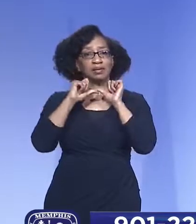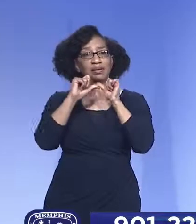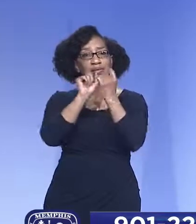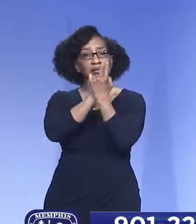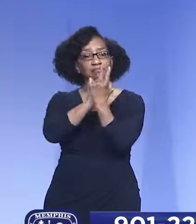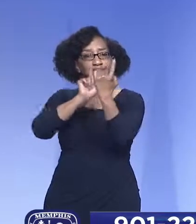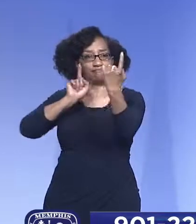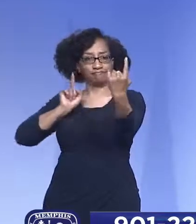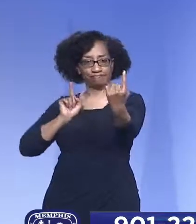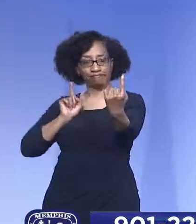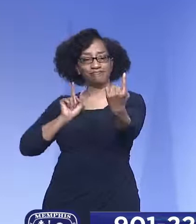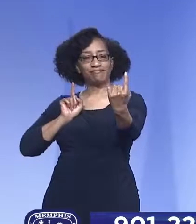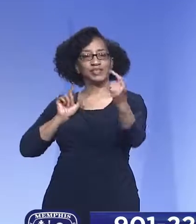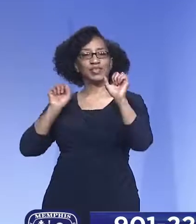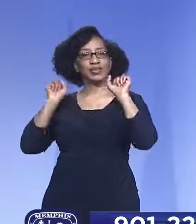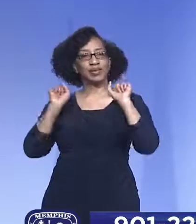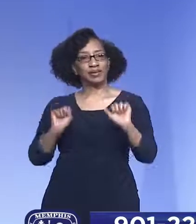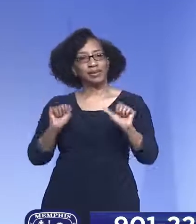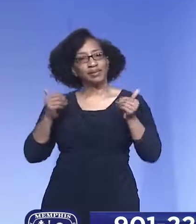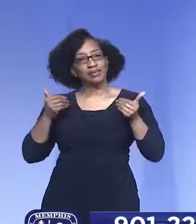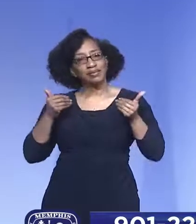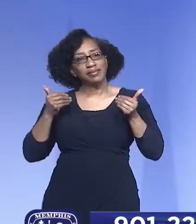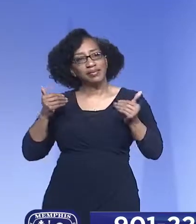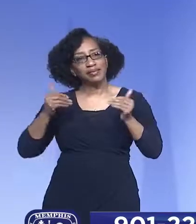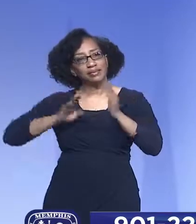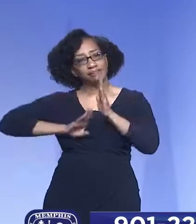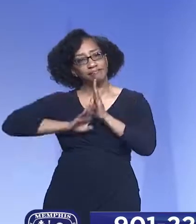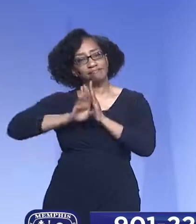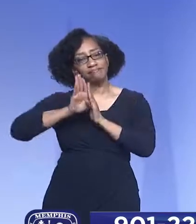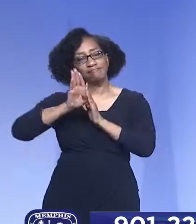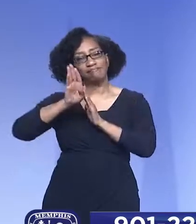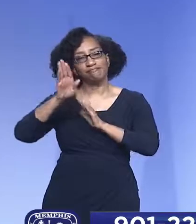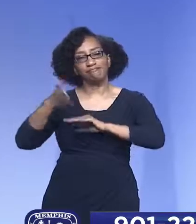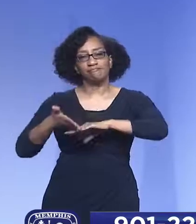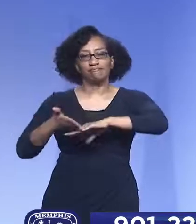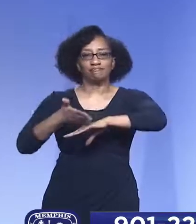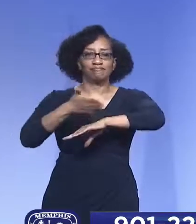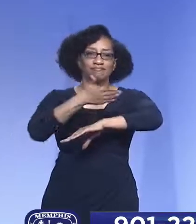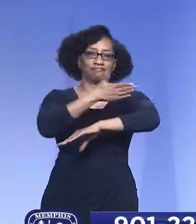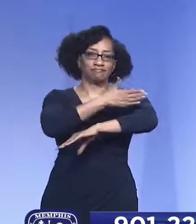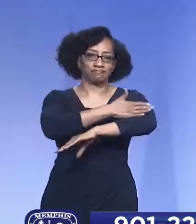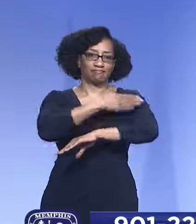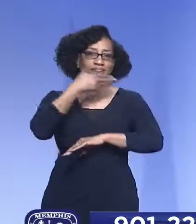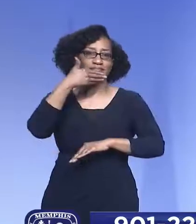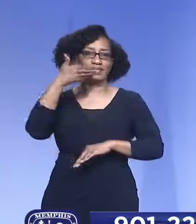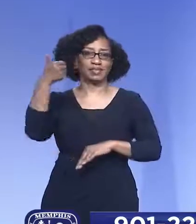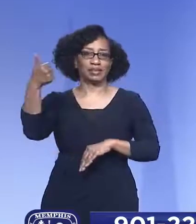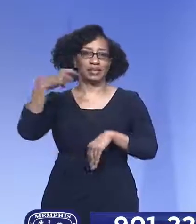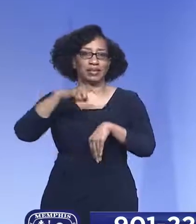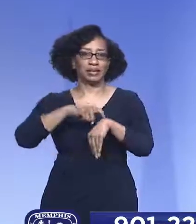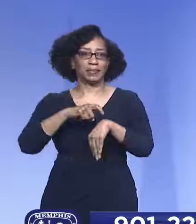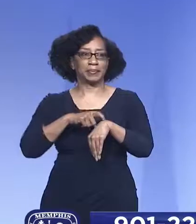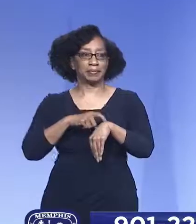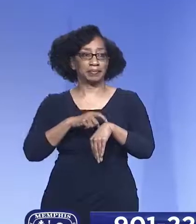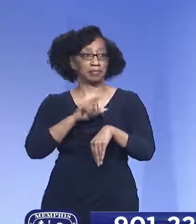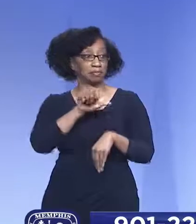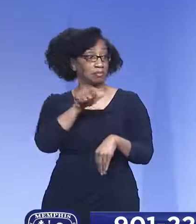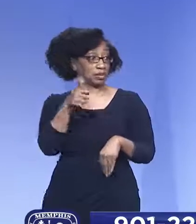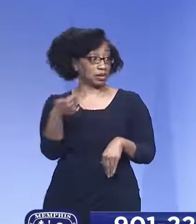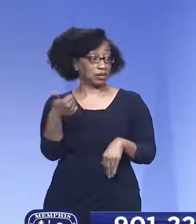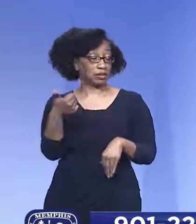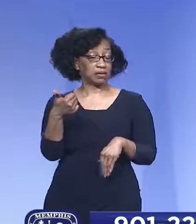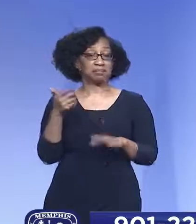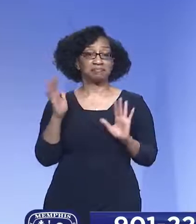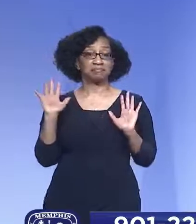distancing so we can move on to better days. And I'll see if anyone else.